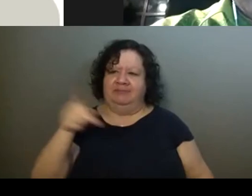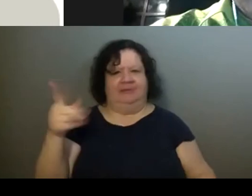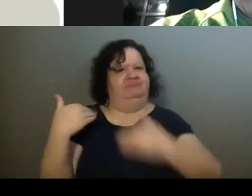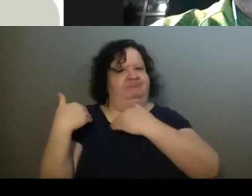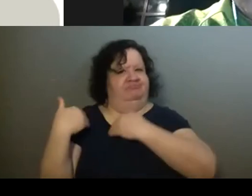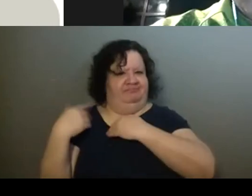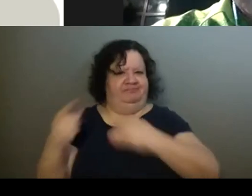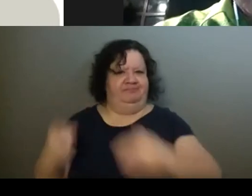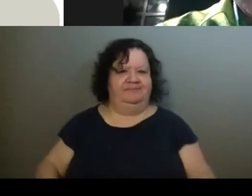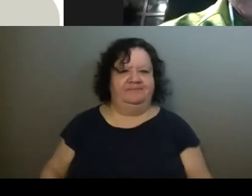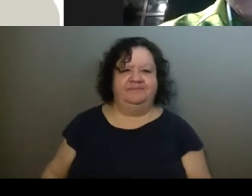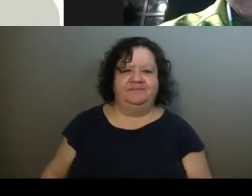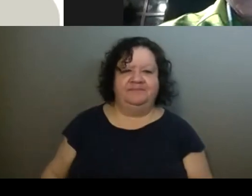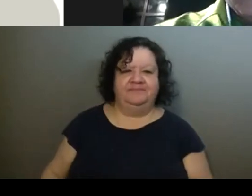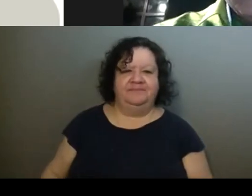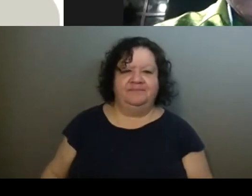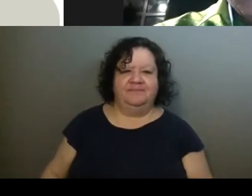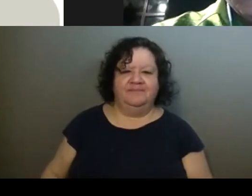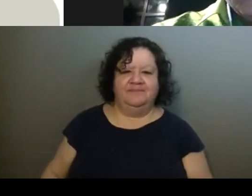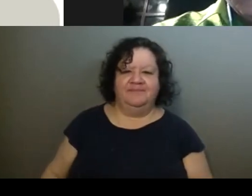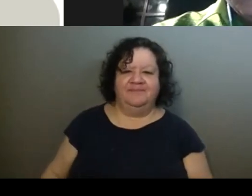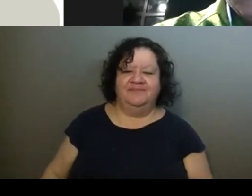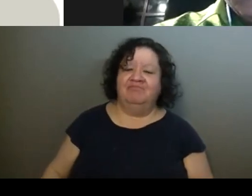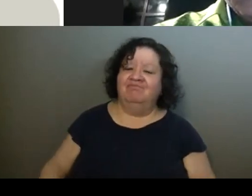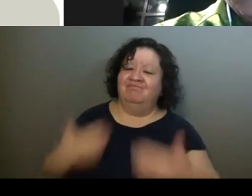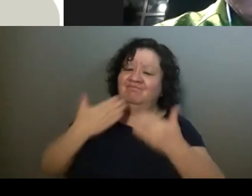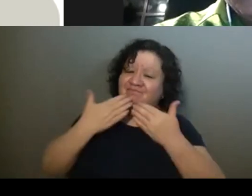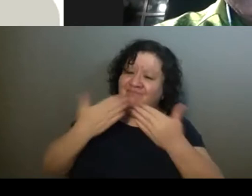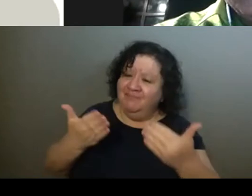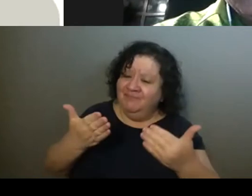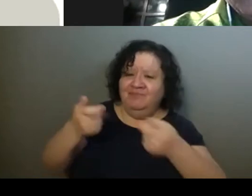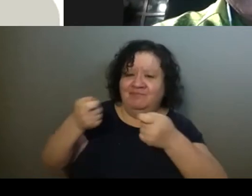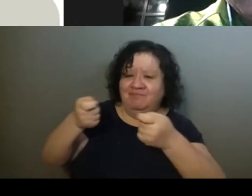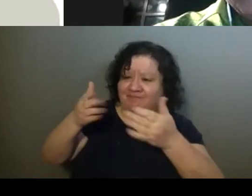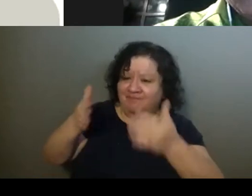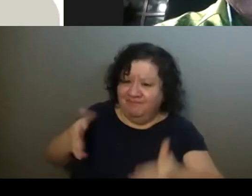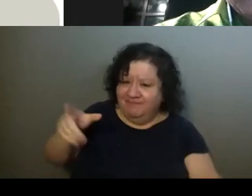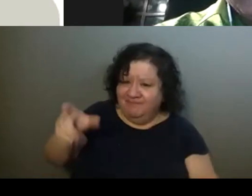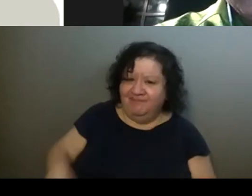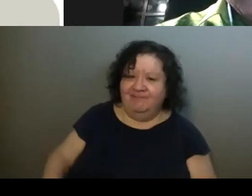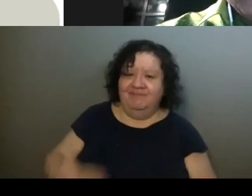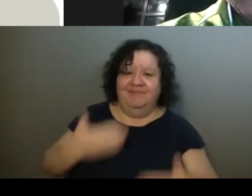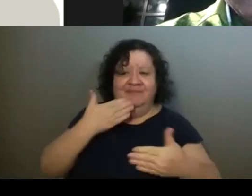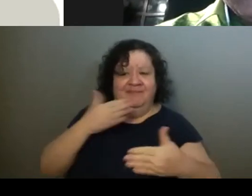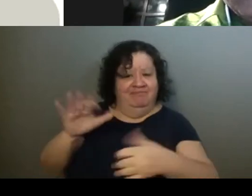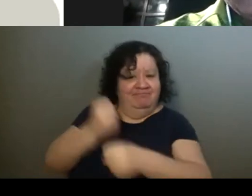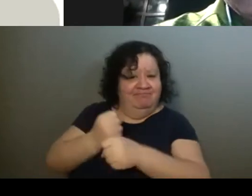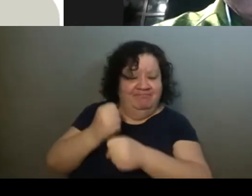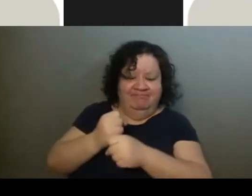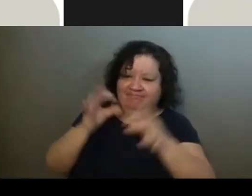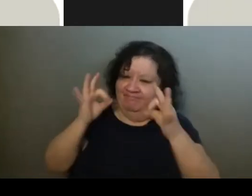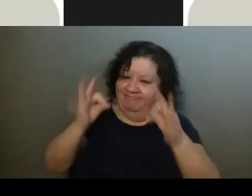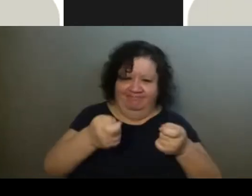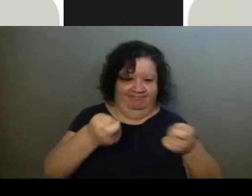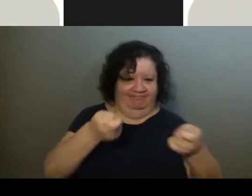sir moderator, and special thanks to you for excellent moderation. I mean, the session ran